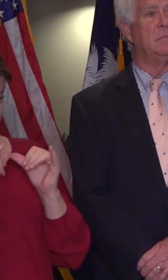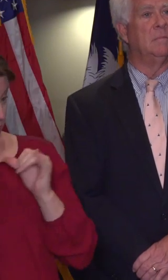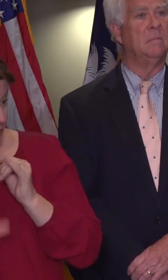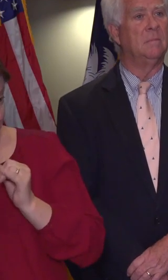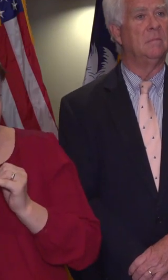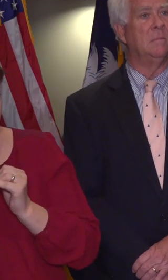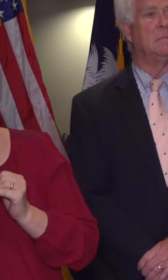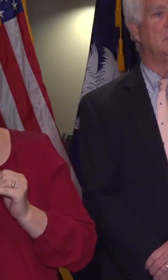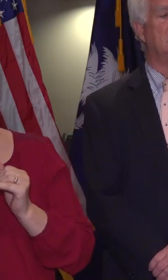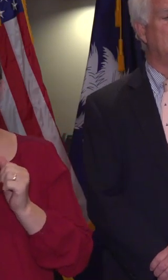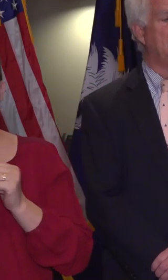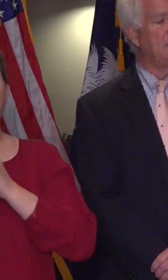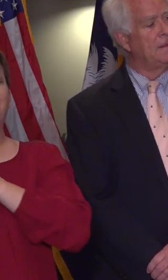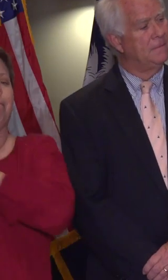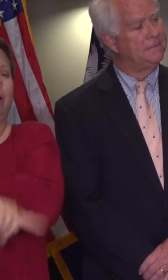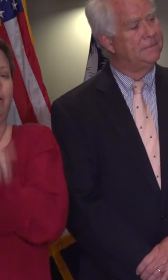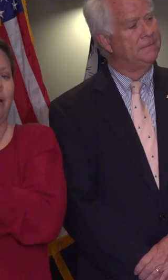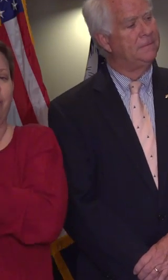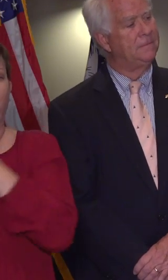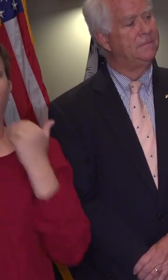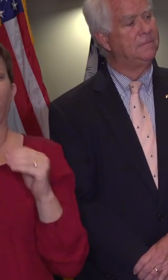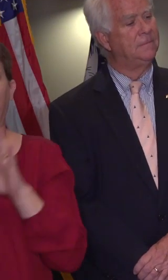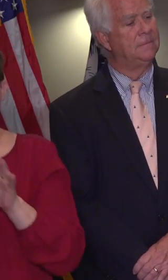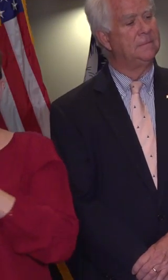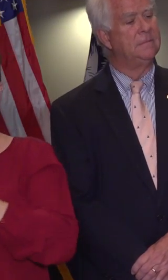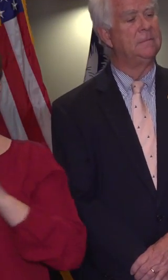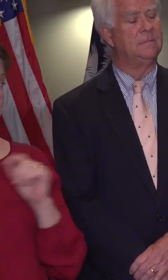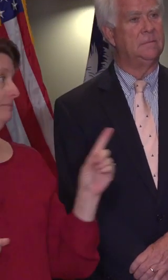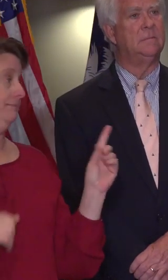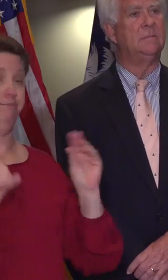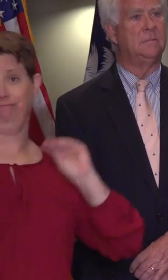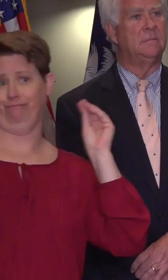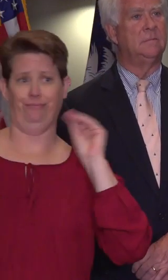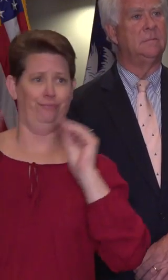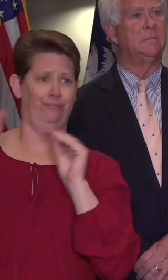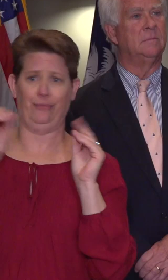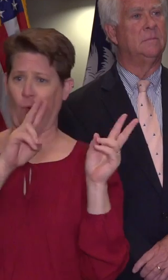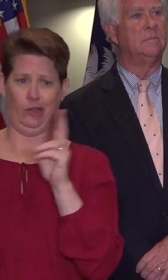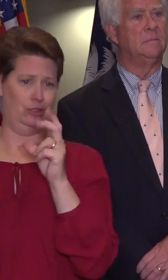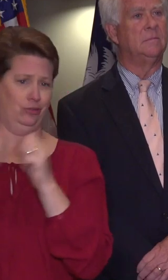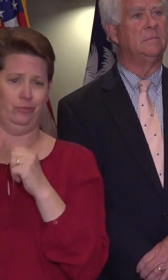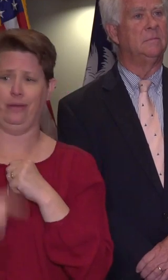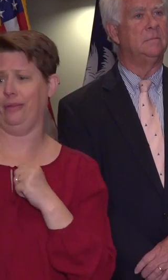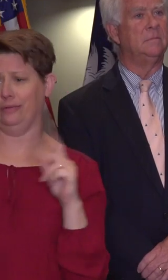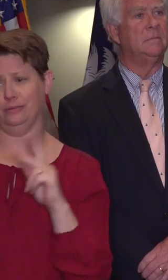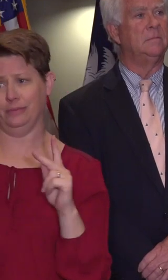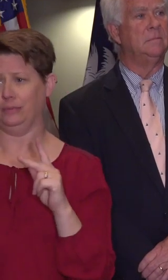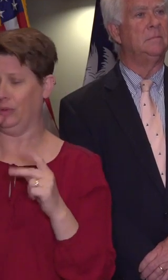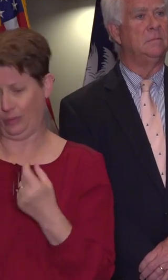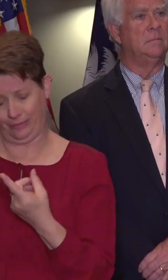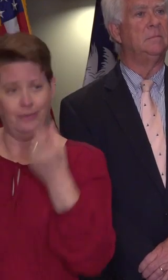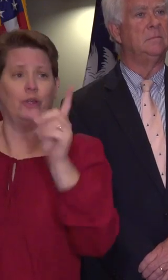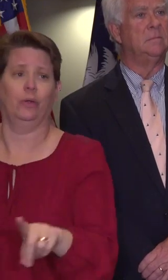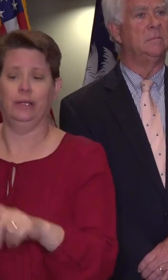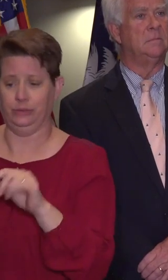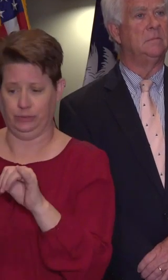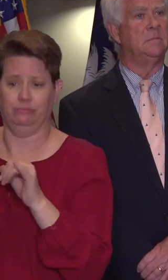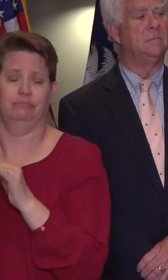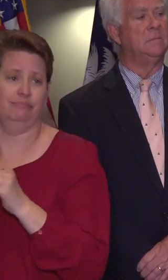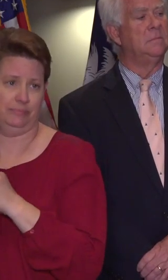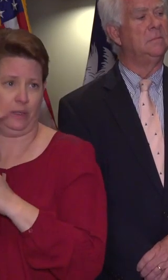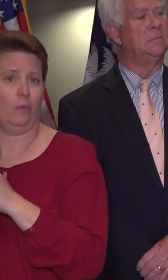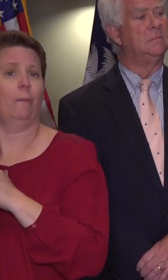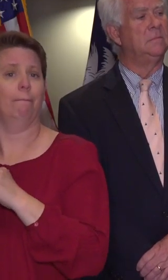there a penalty if they break that quarantine? We have not had any issues with individuals who have agreed to